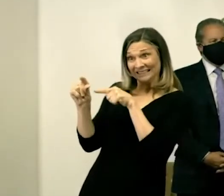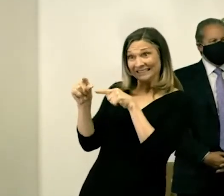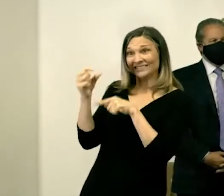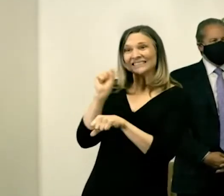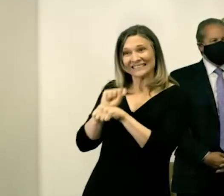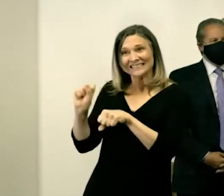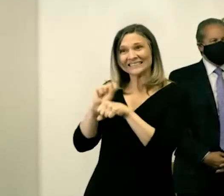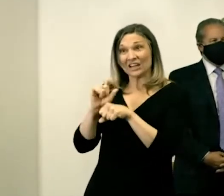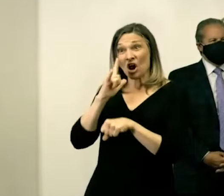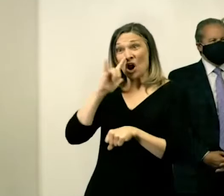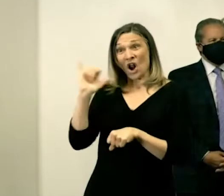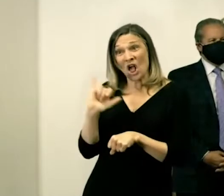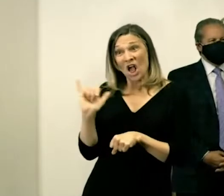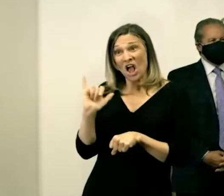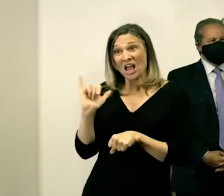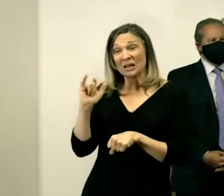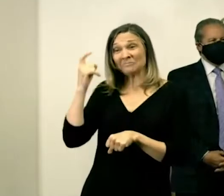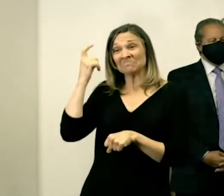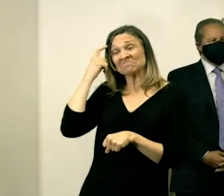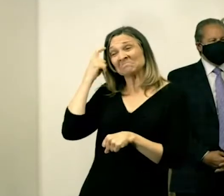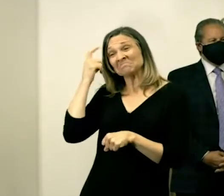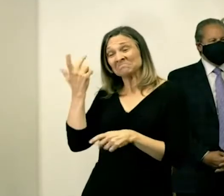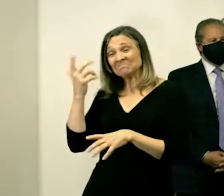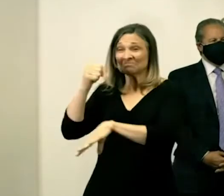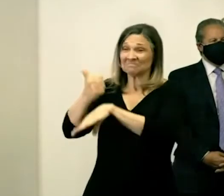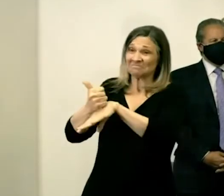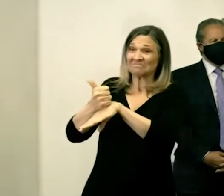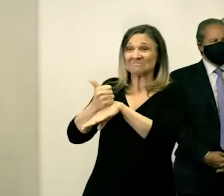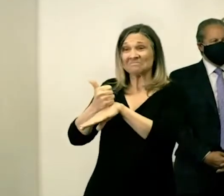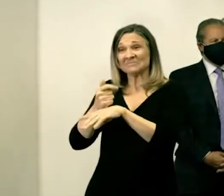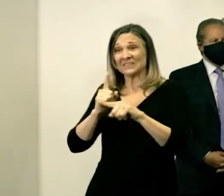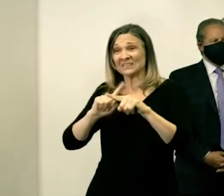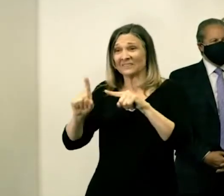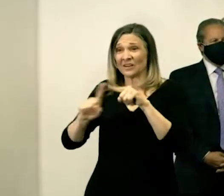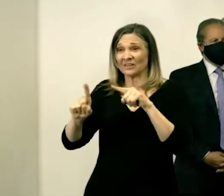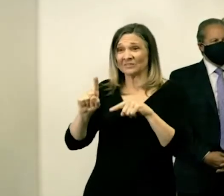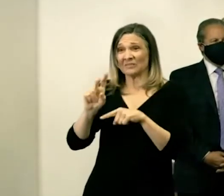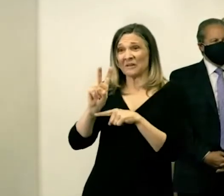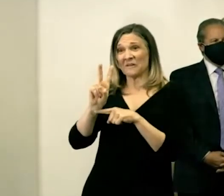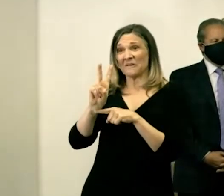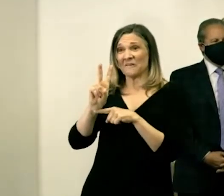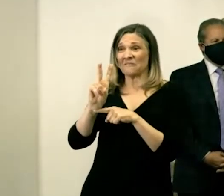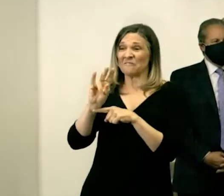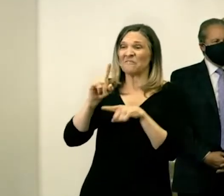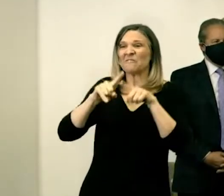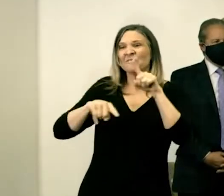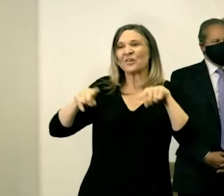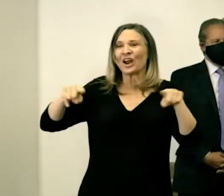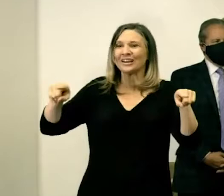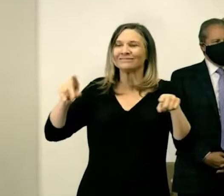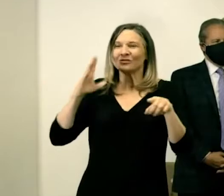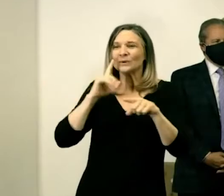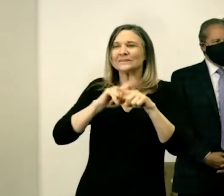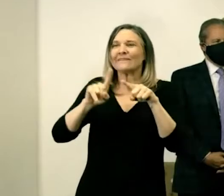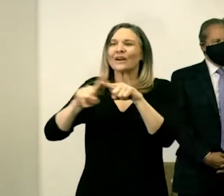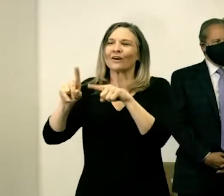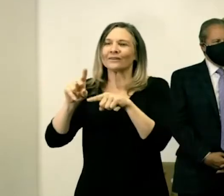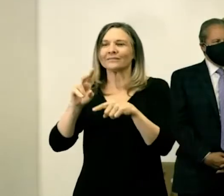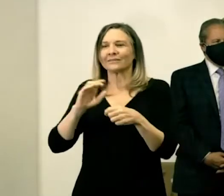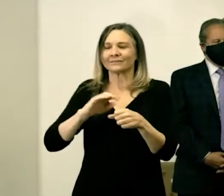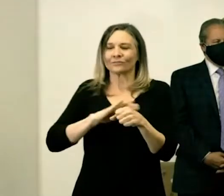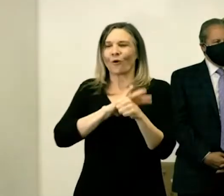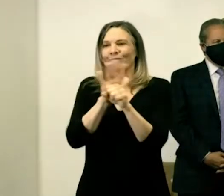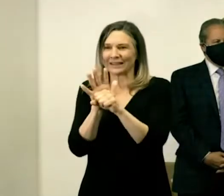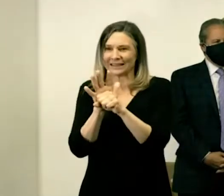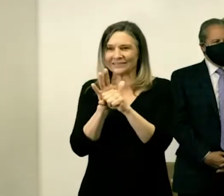like, mindful of these variants, mindful of these mutations, mindful of what's happening in Europe, mindful of what's